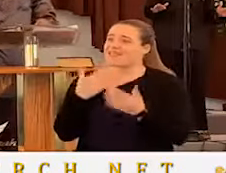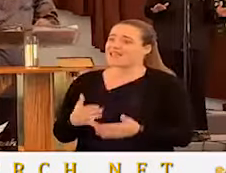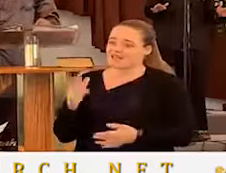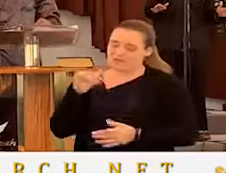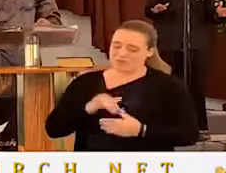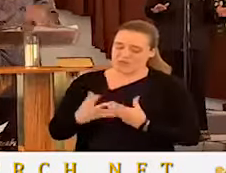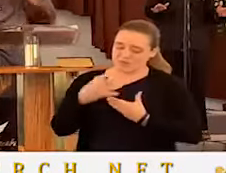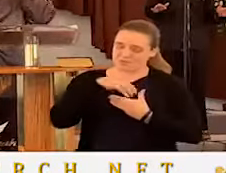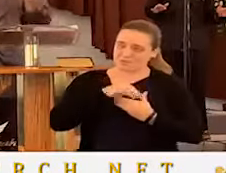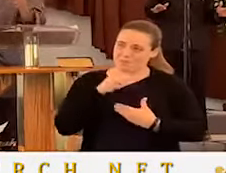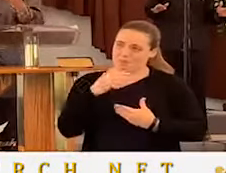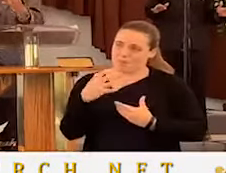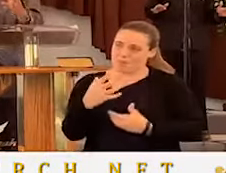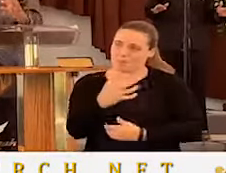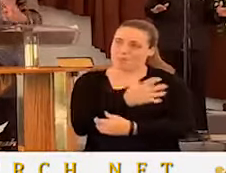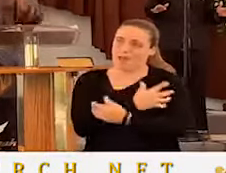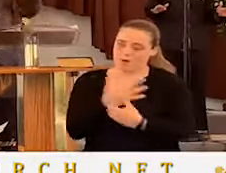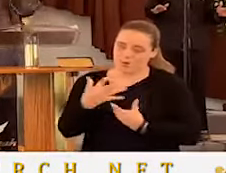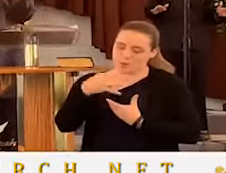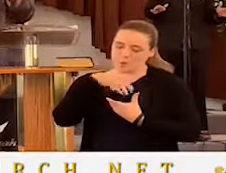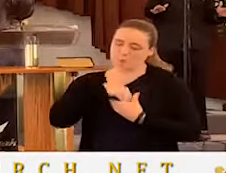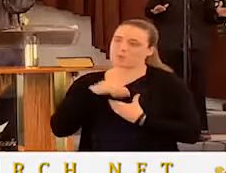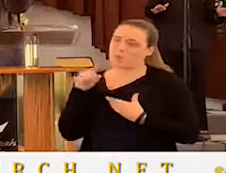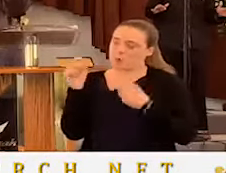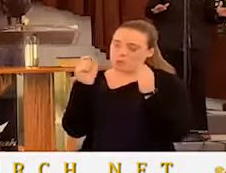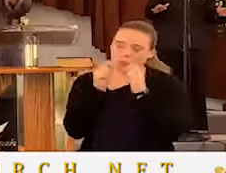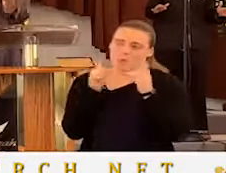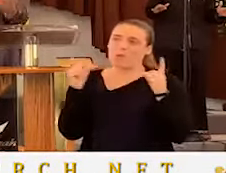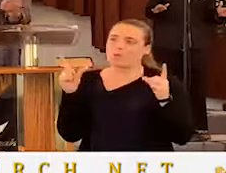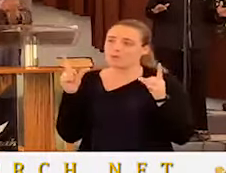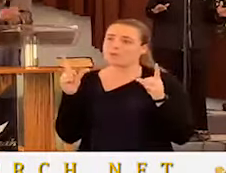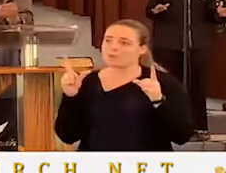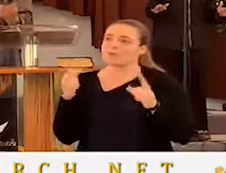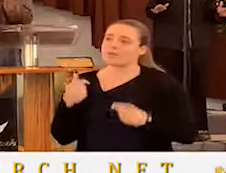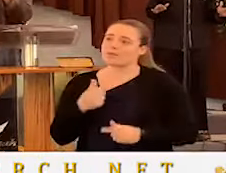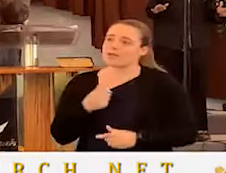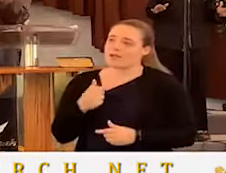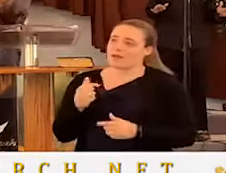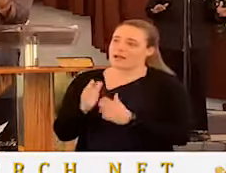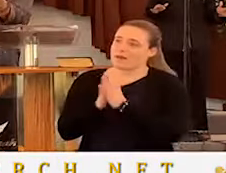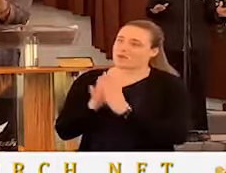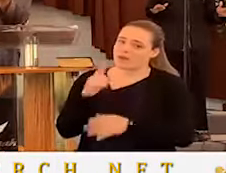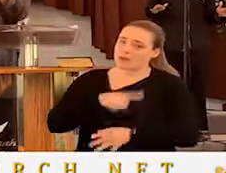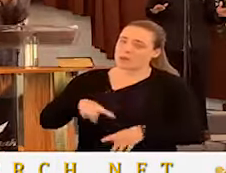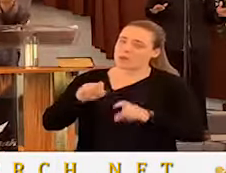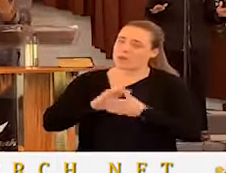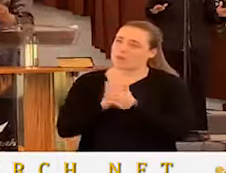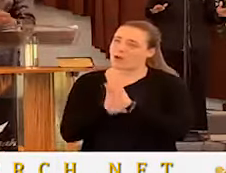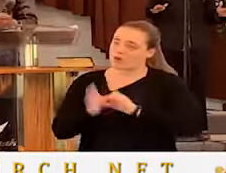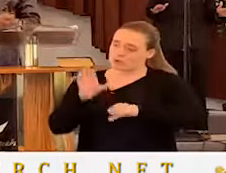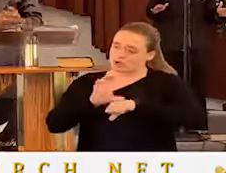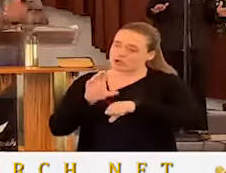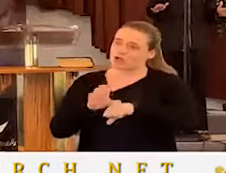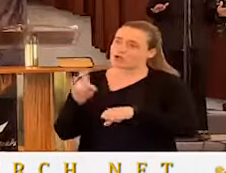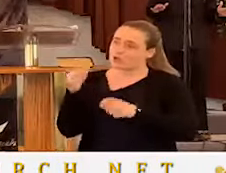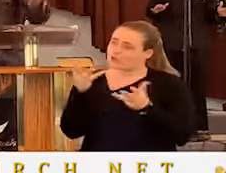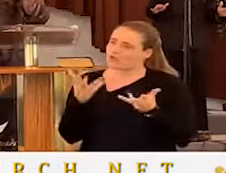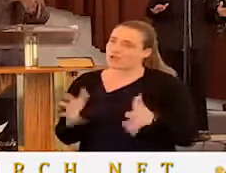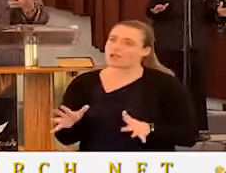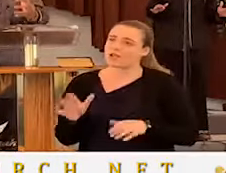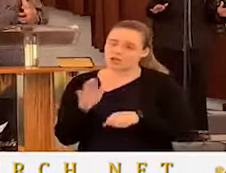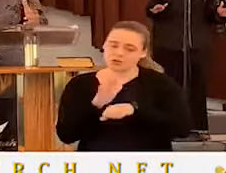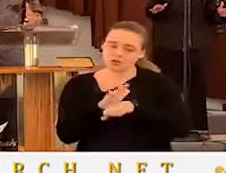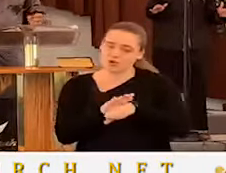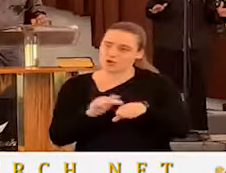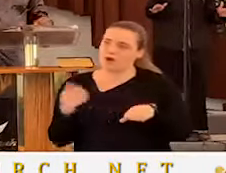within. Yes, Lord. Waking the church up. That will be the church of the Lord Jesus Christ that you ordained and called us to be. A church